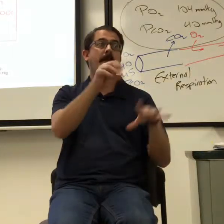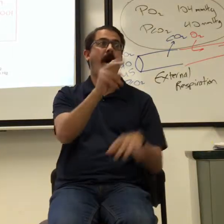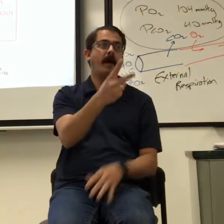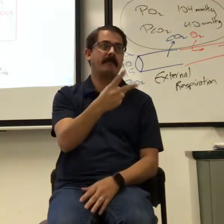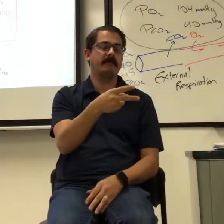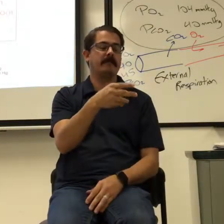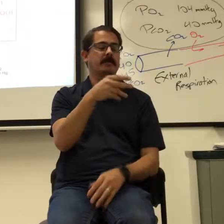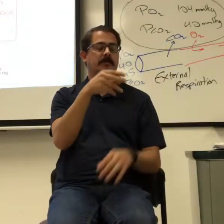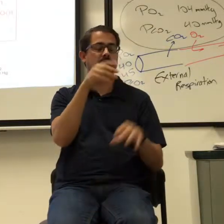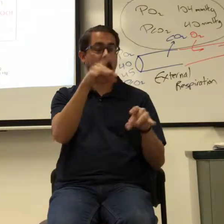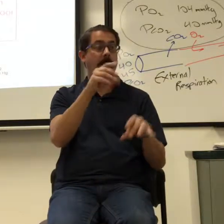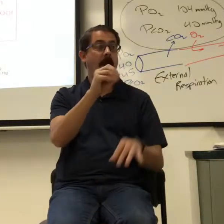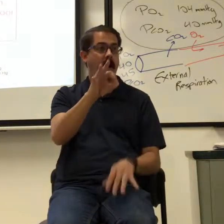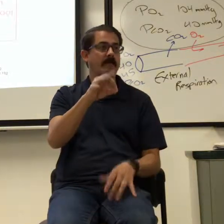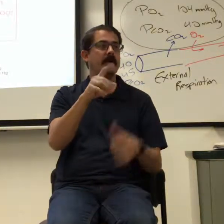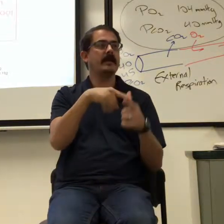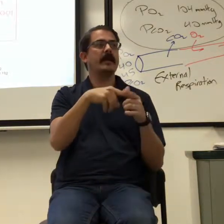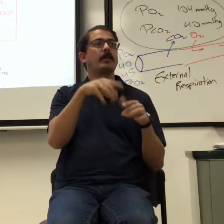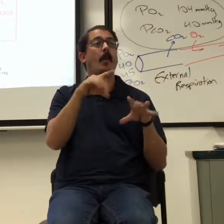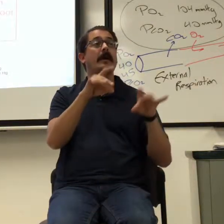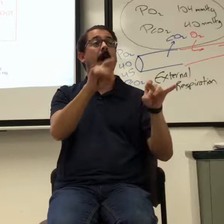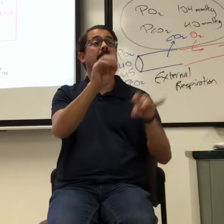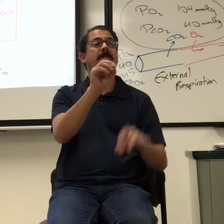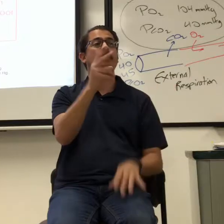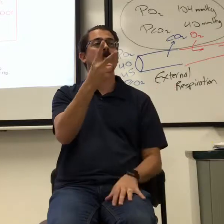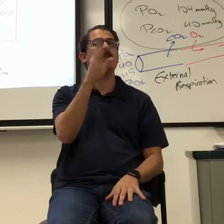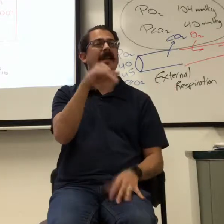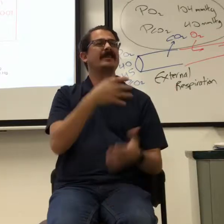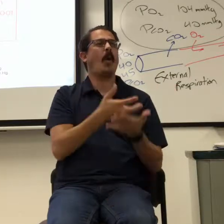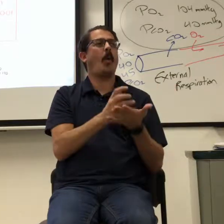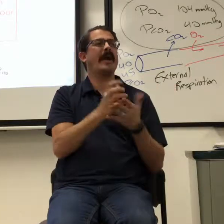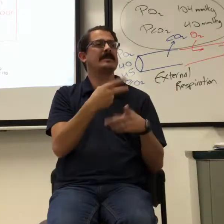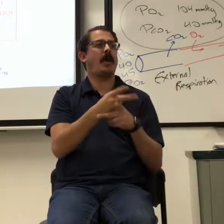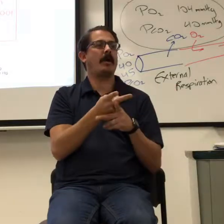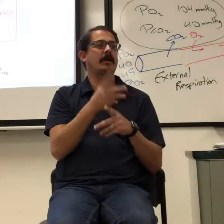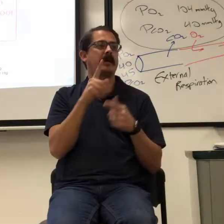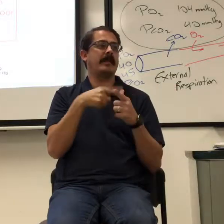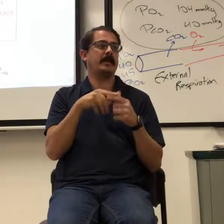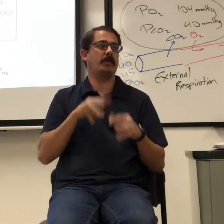And it'll pick up CO2, which is considered a metabolic waste product.